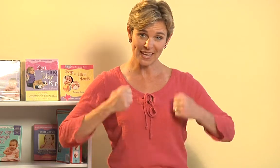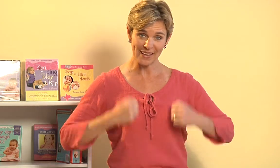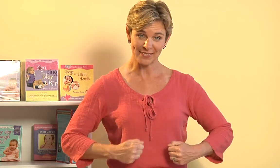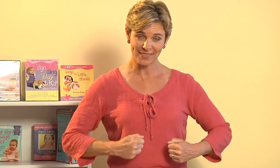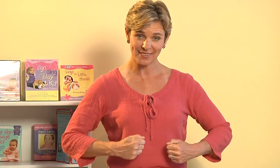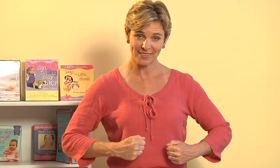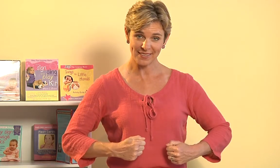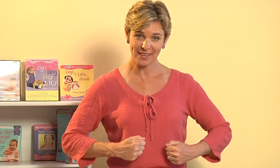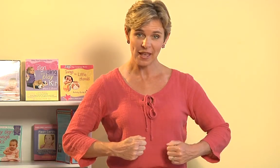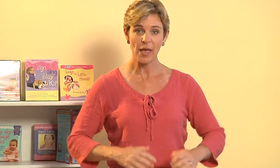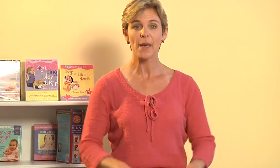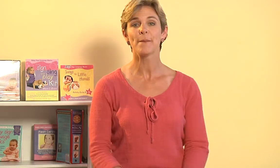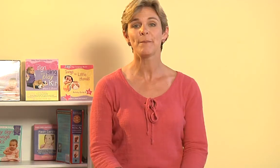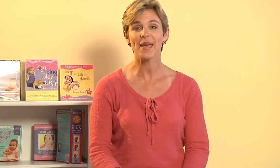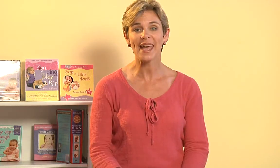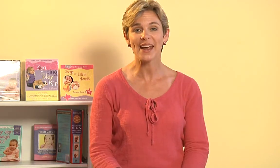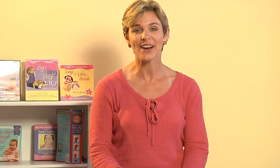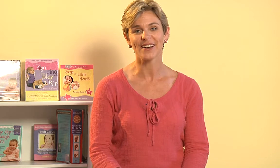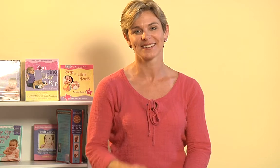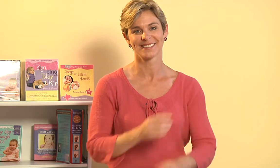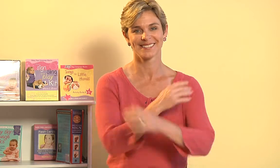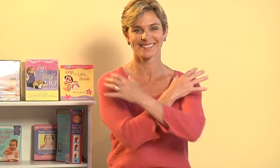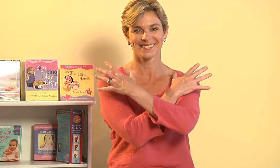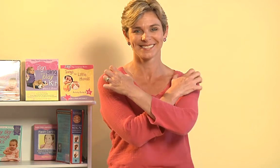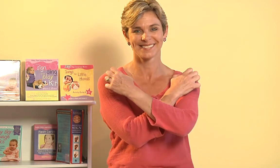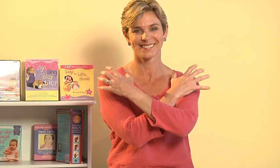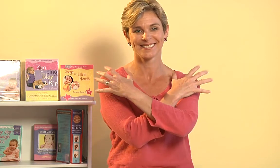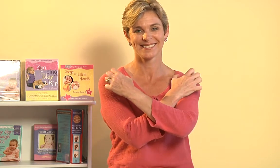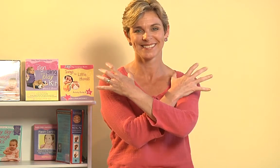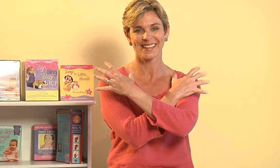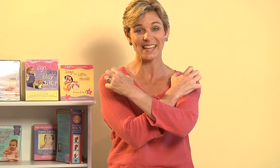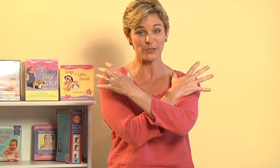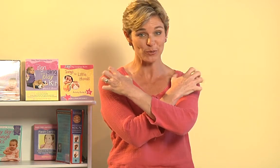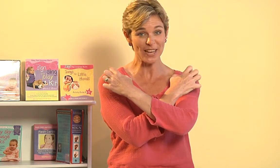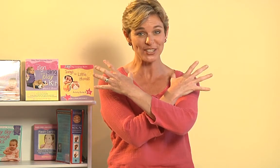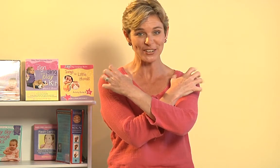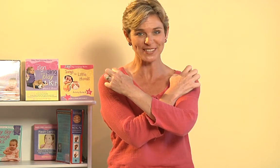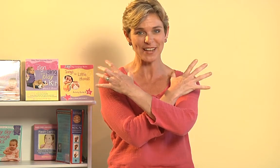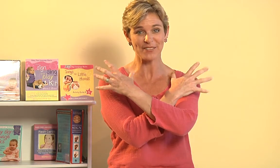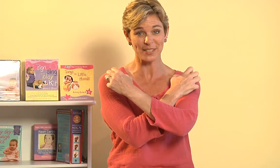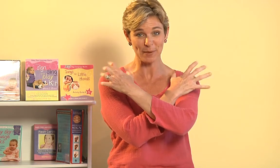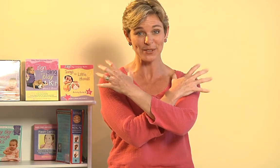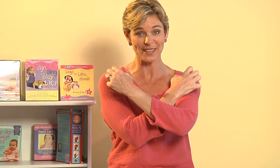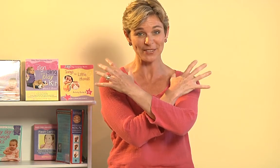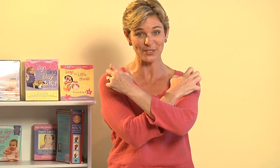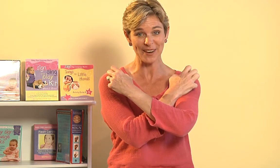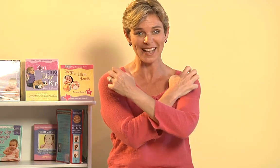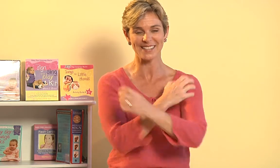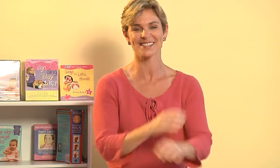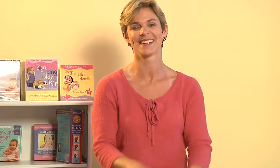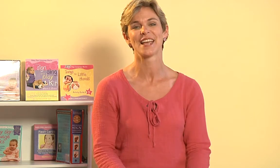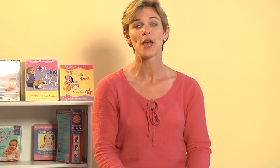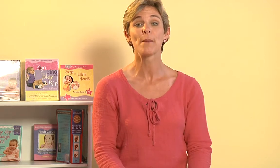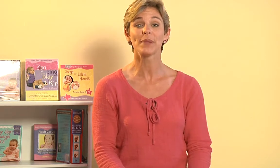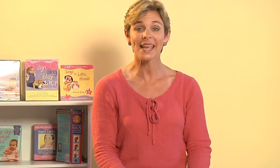down. Bear, like you're scratching yourself, because bears love to scratch.